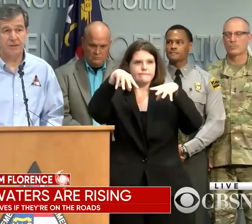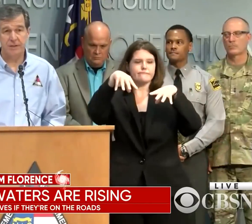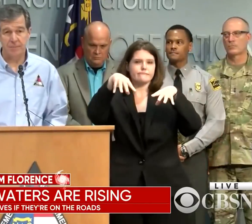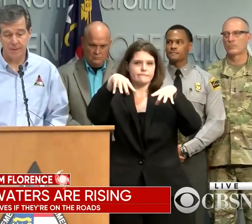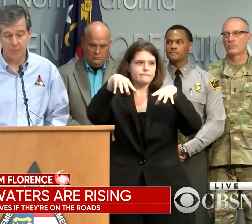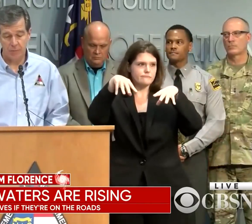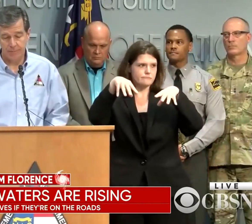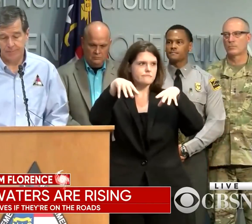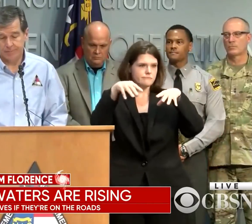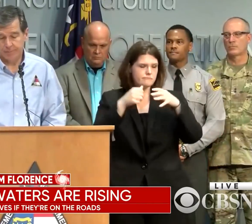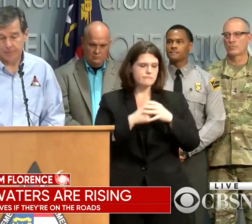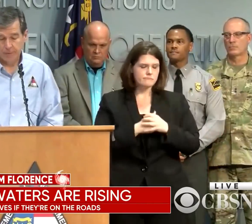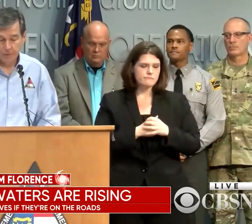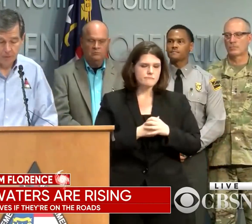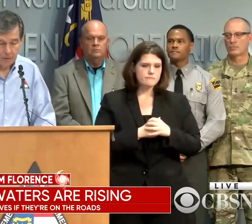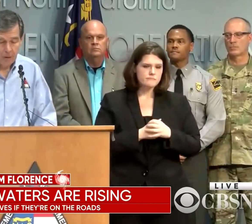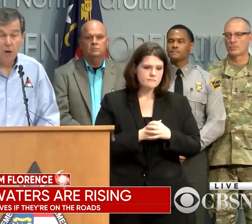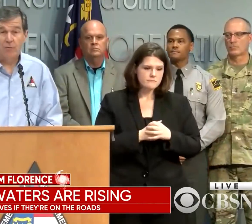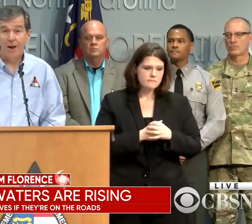electricity to people.